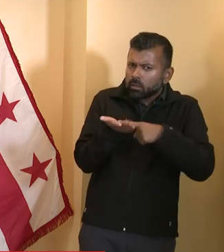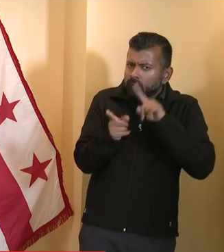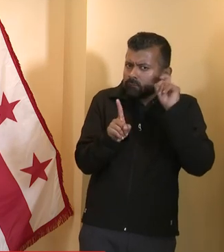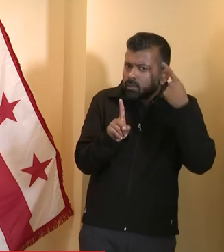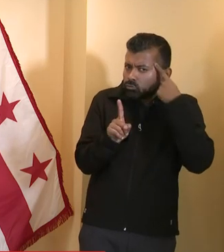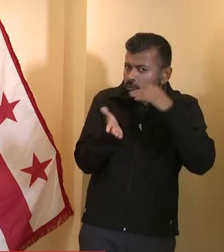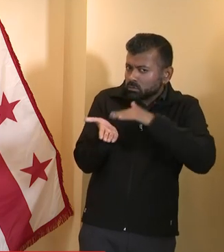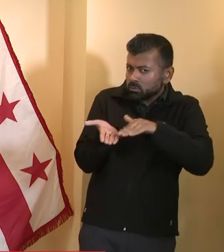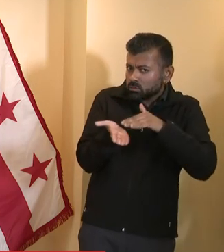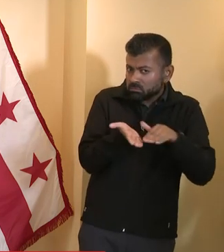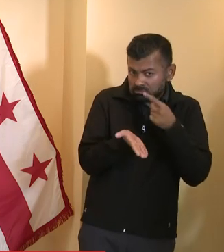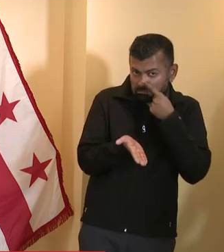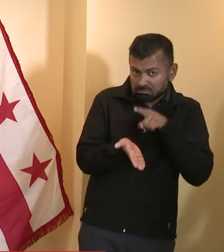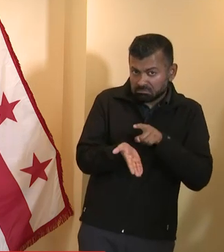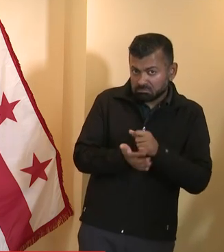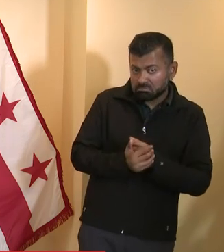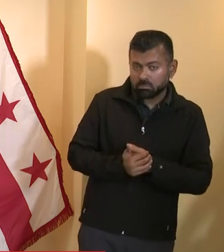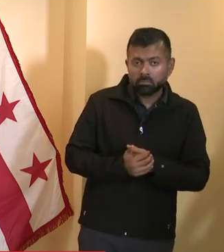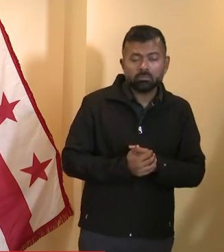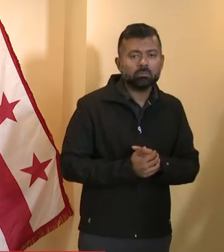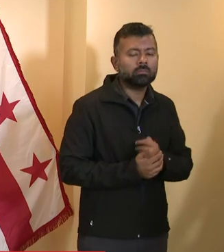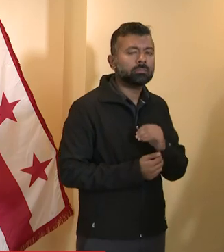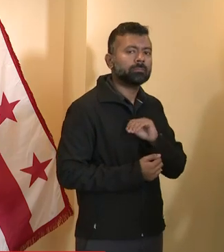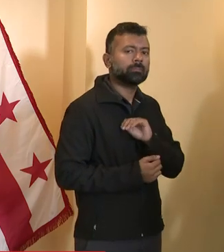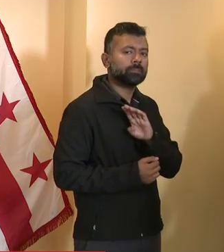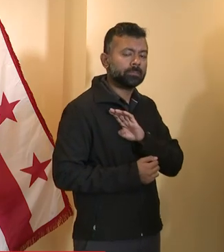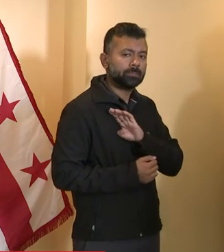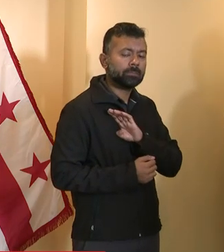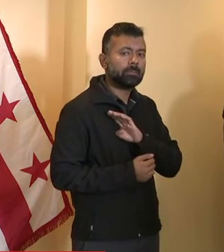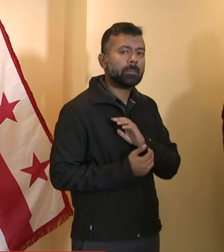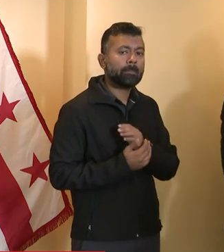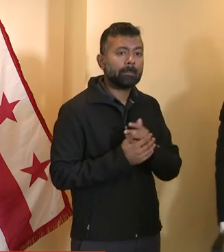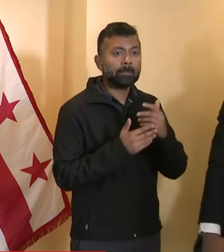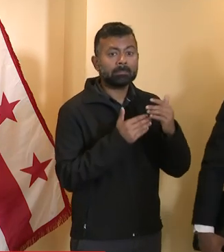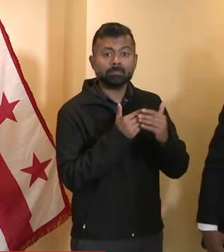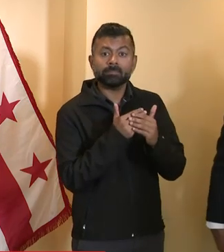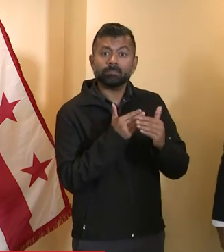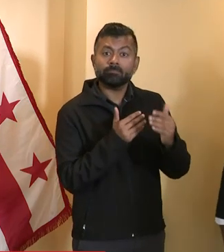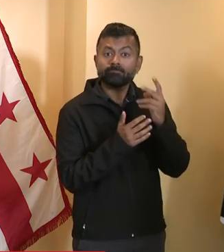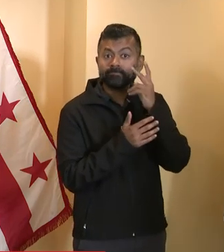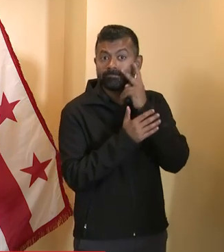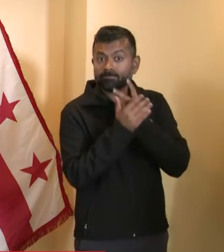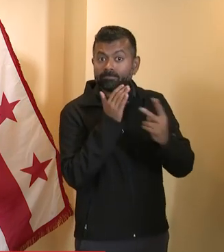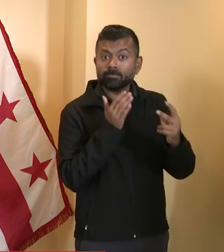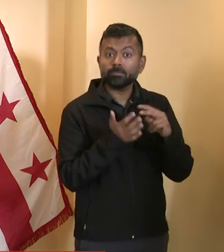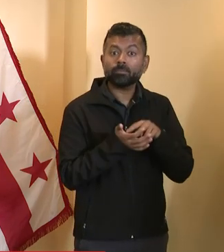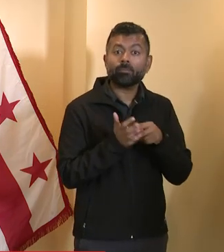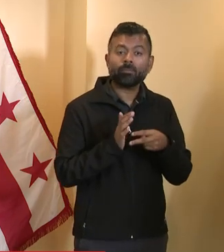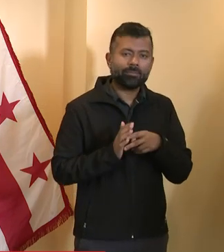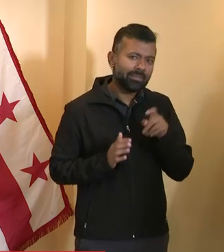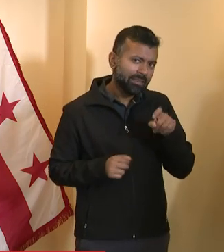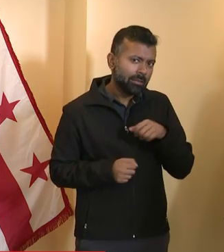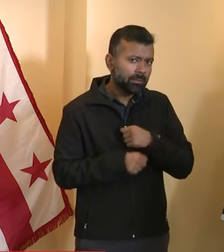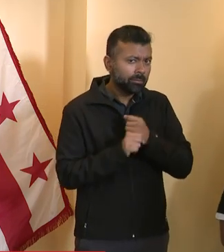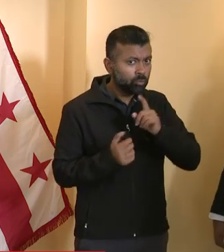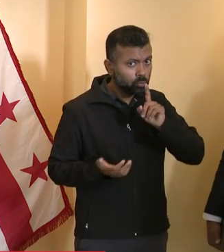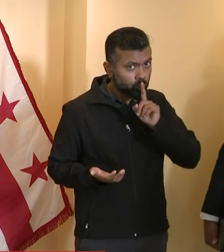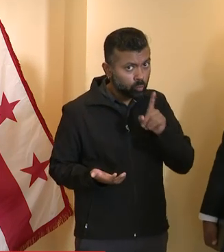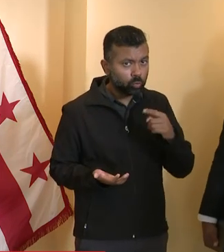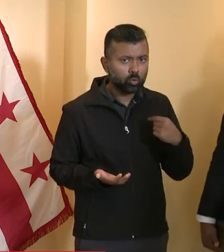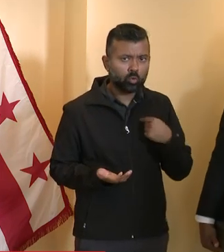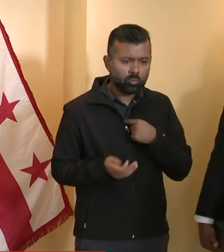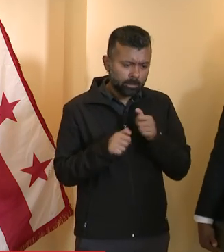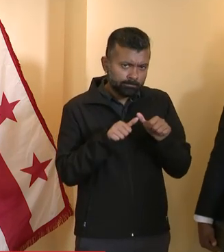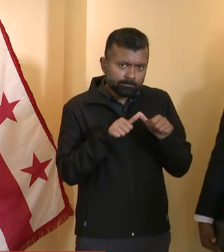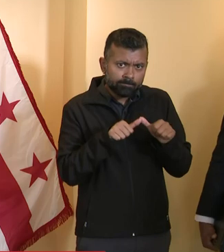road. Well, further down the road, what it means is we have to make sure we continue to invest